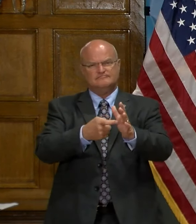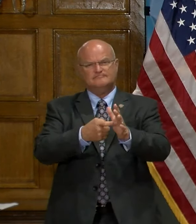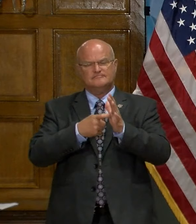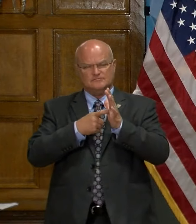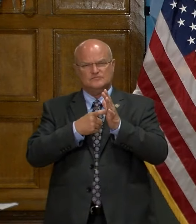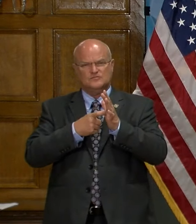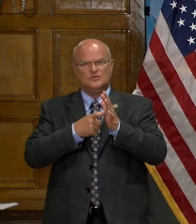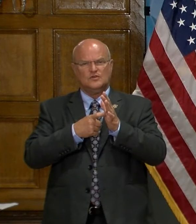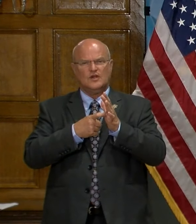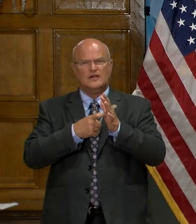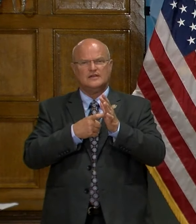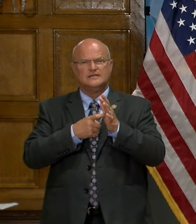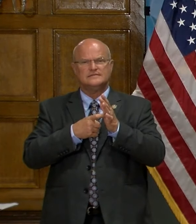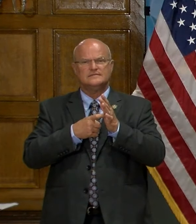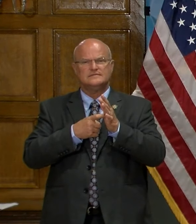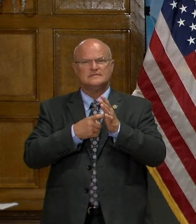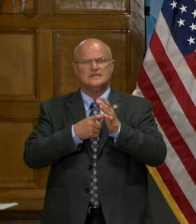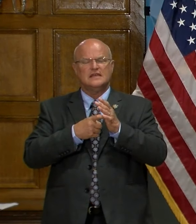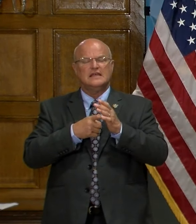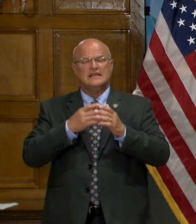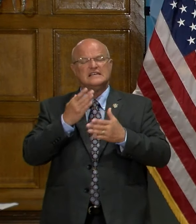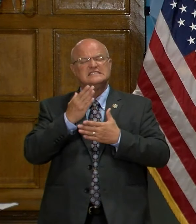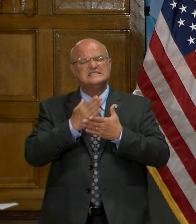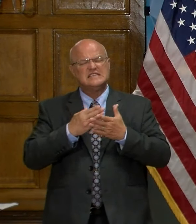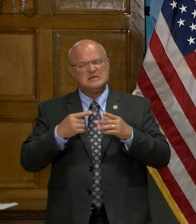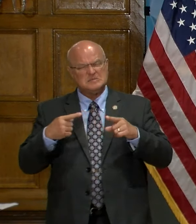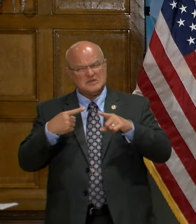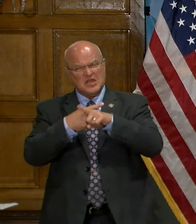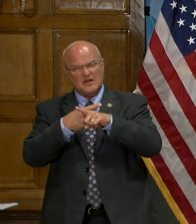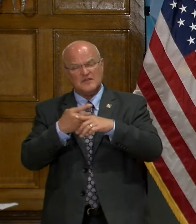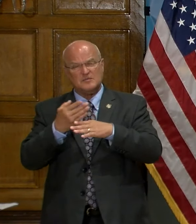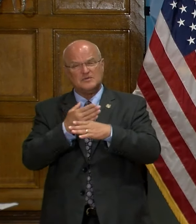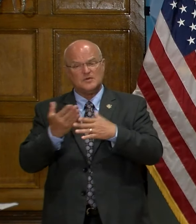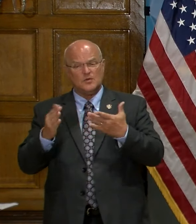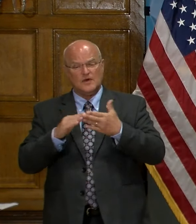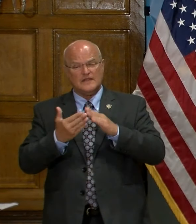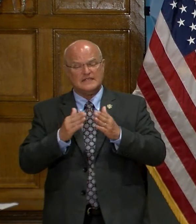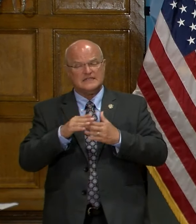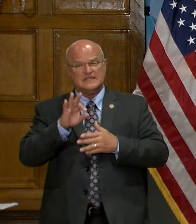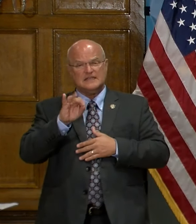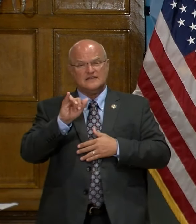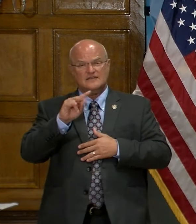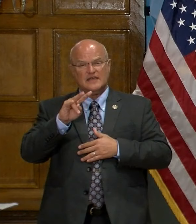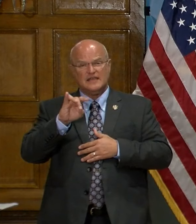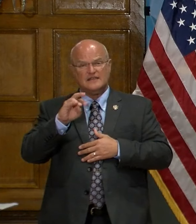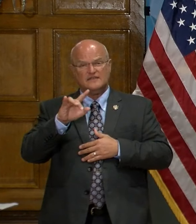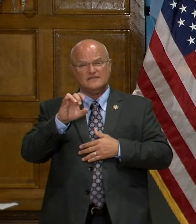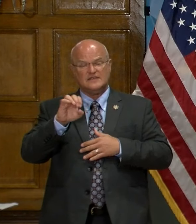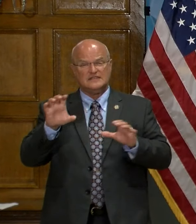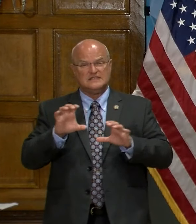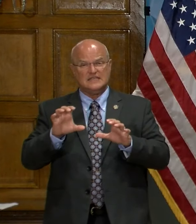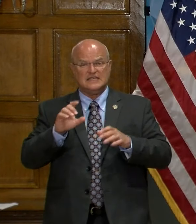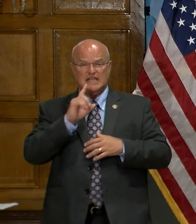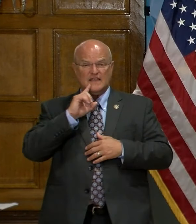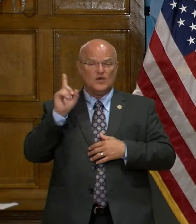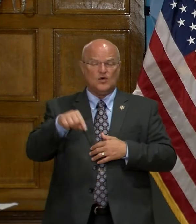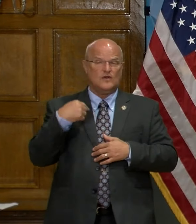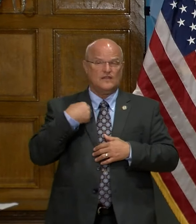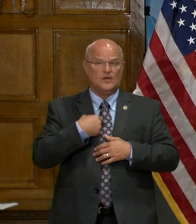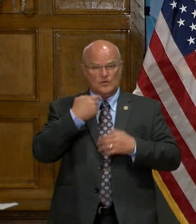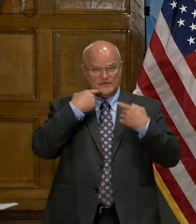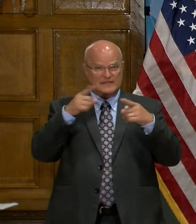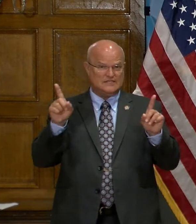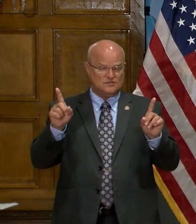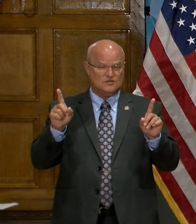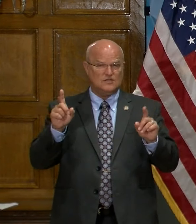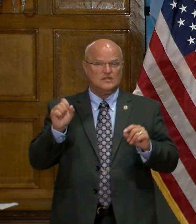and there is some conflict between what the city of Fayetteville did and the executive orders that we've